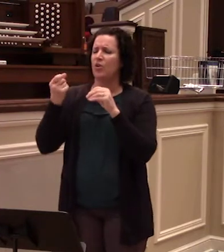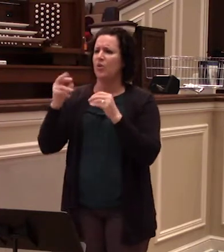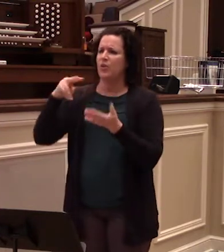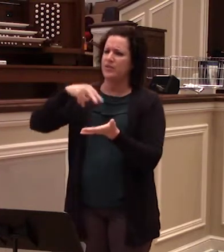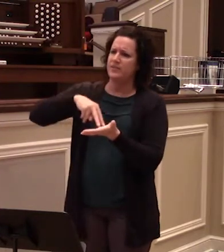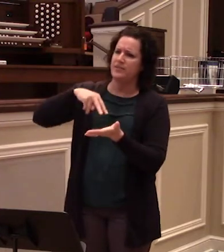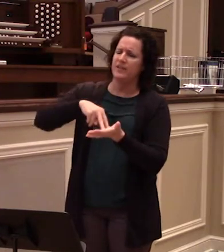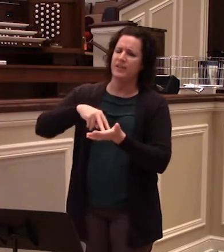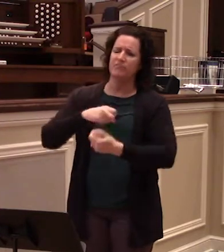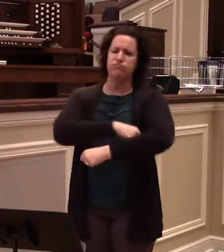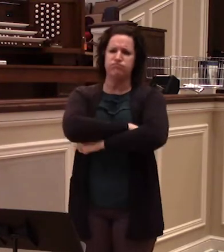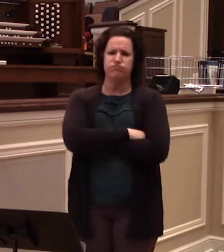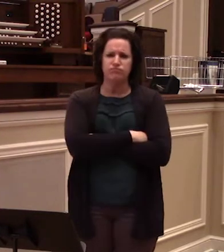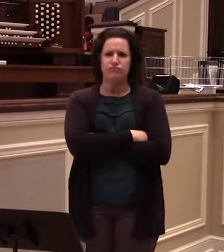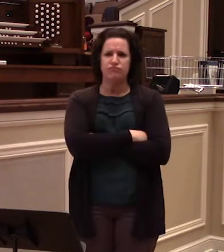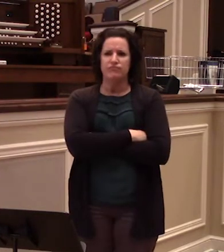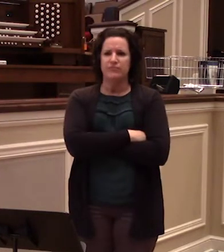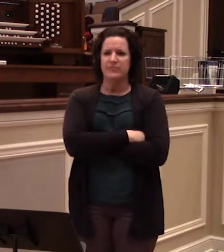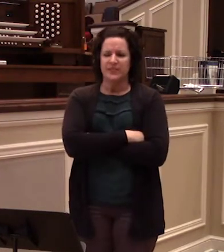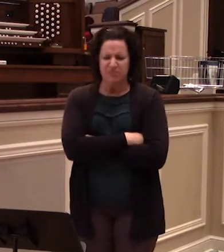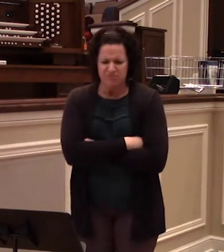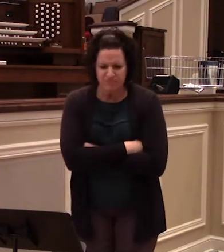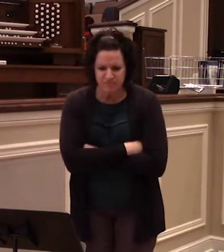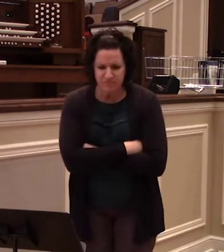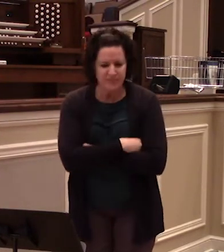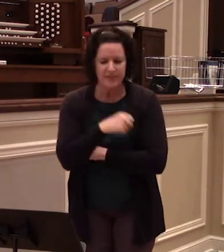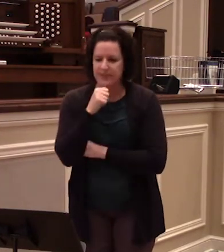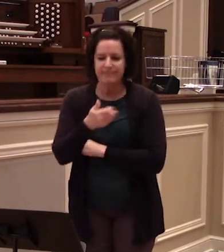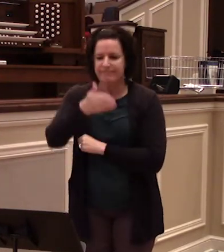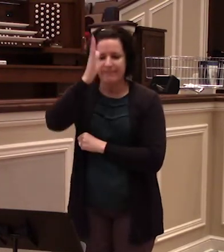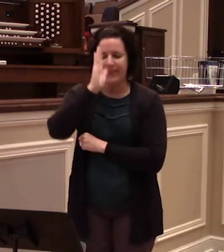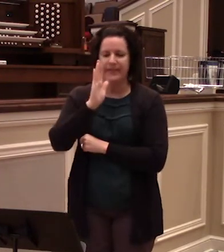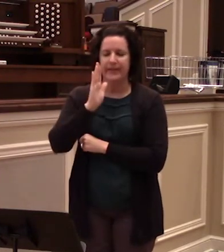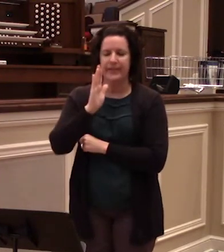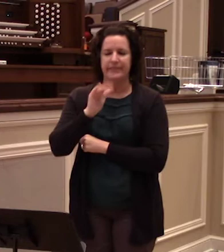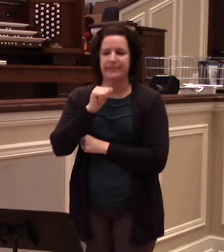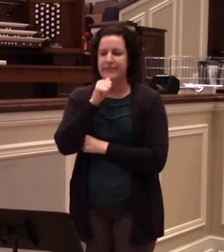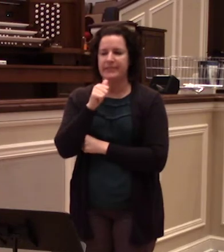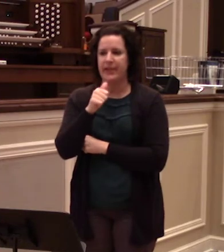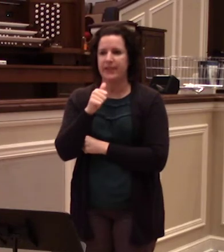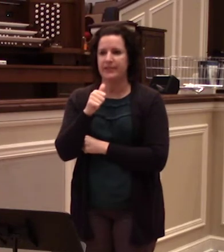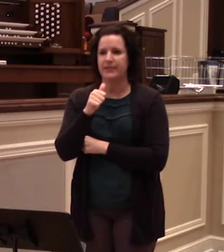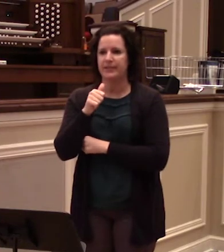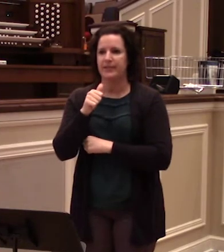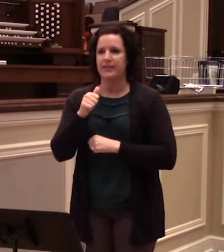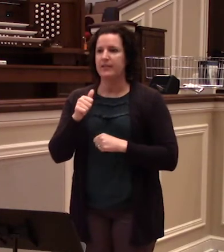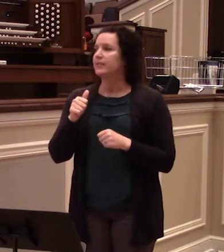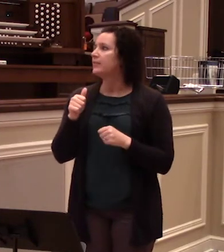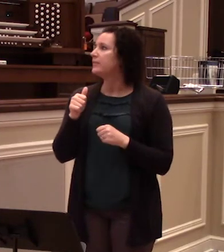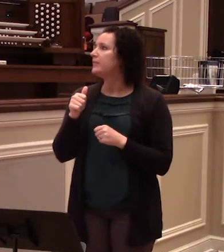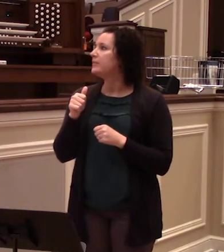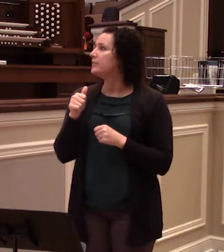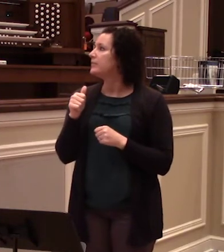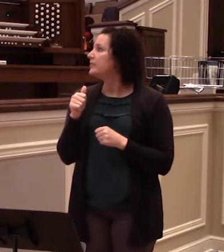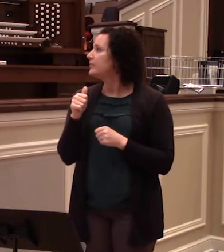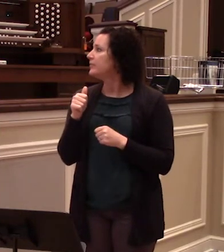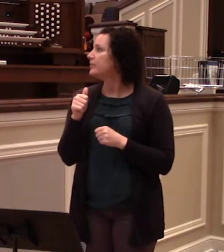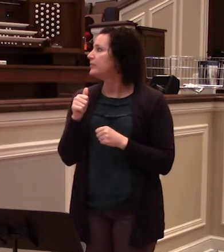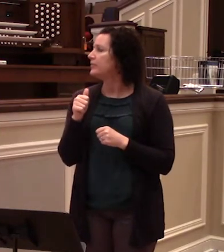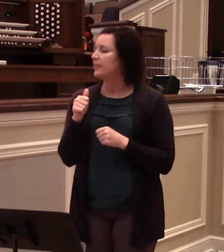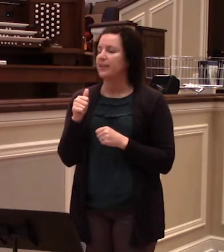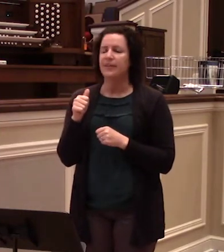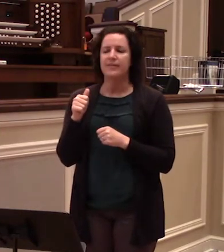arms folded, glowering over us in disappointment. But this God comes and